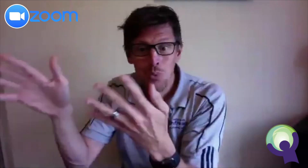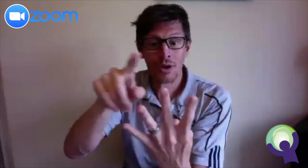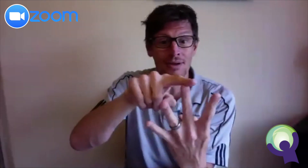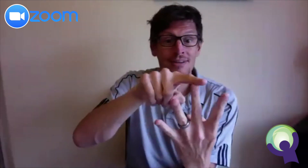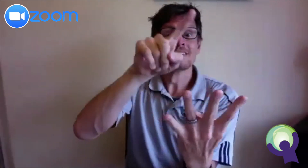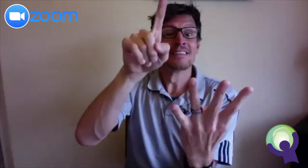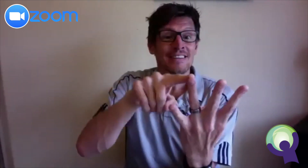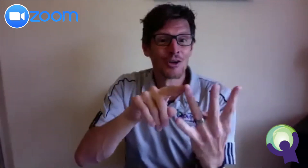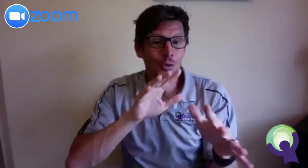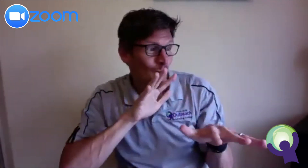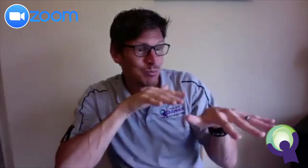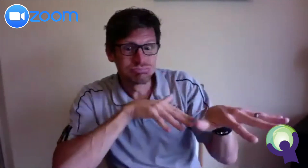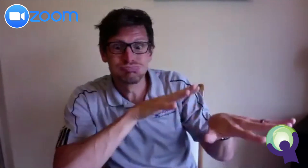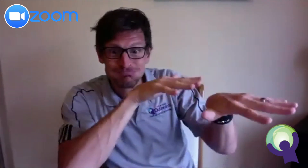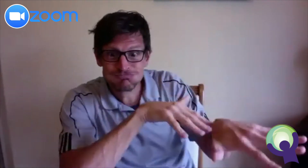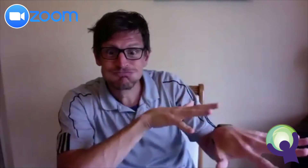Milkweed seeds, wind.